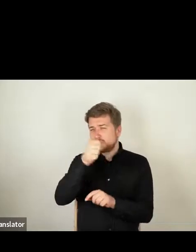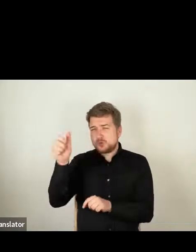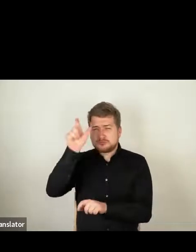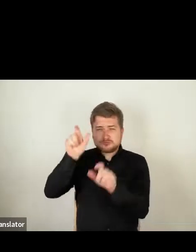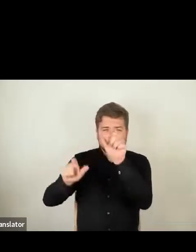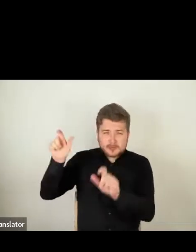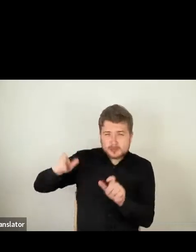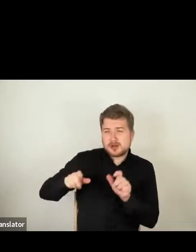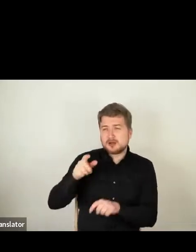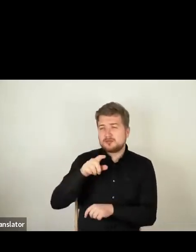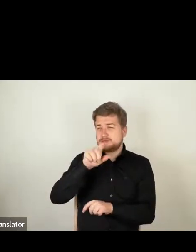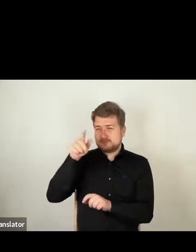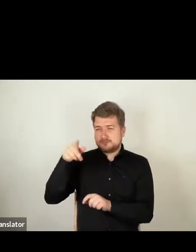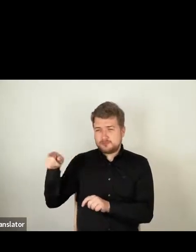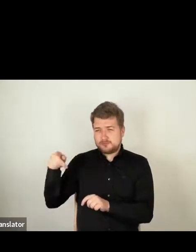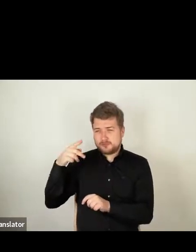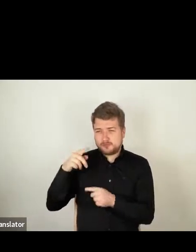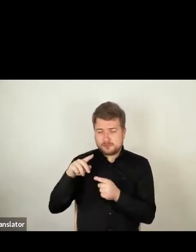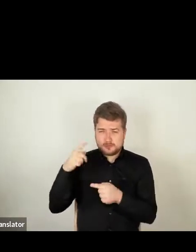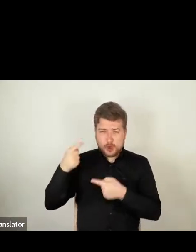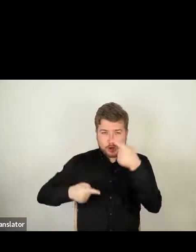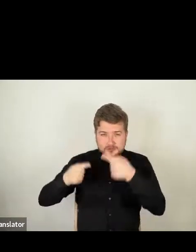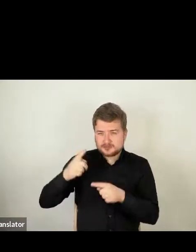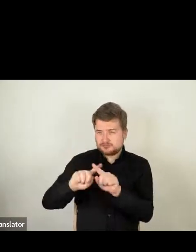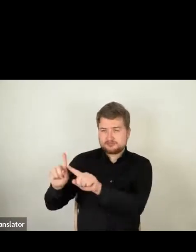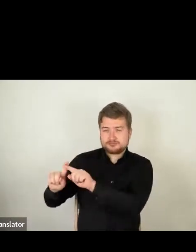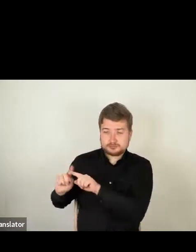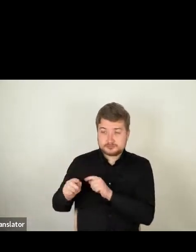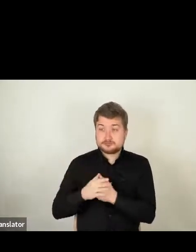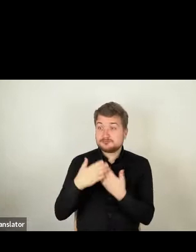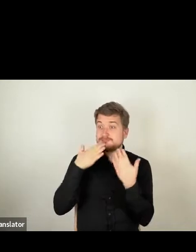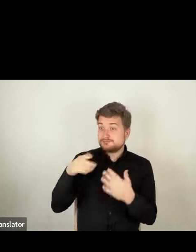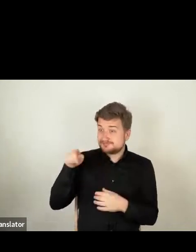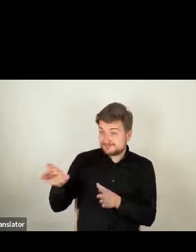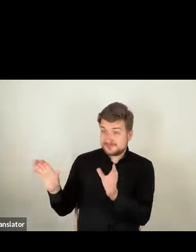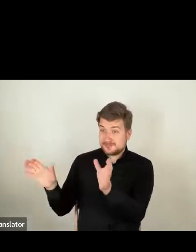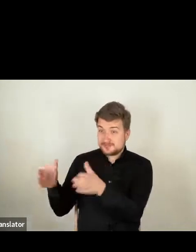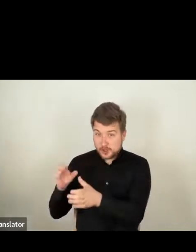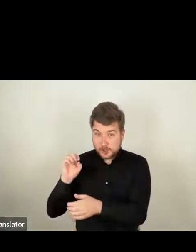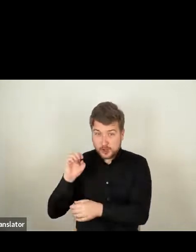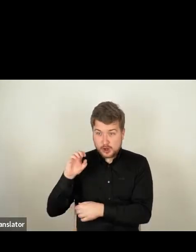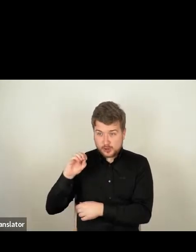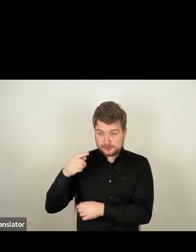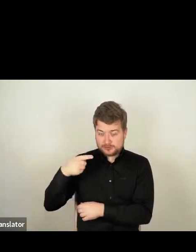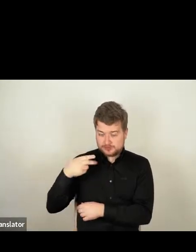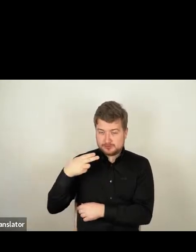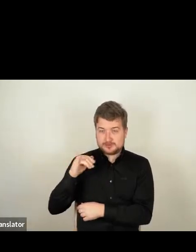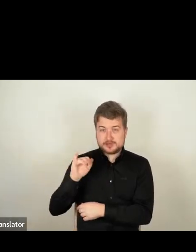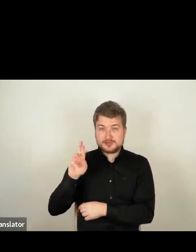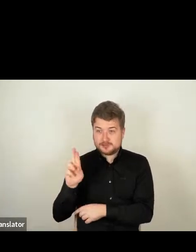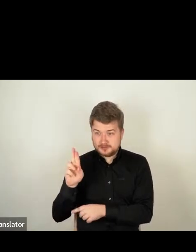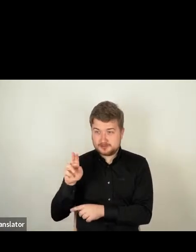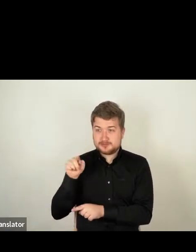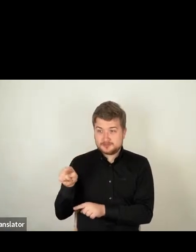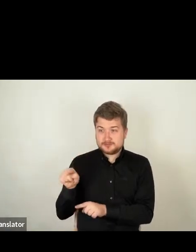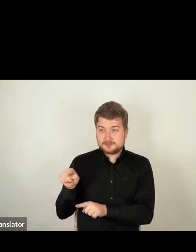at ODIHR, not only for asking me to join them on this quite long but very